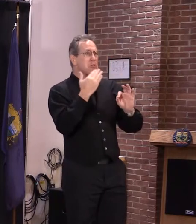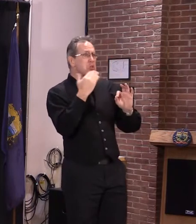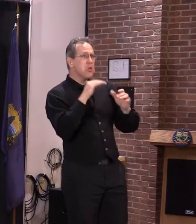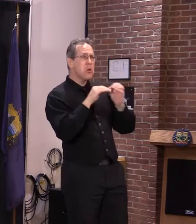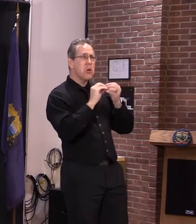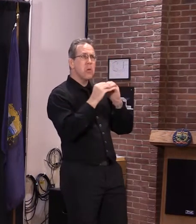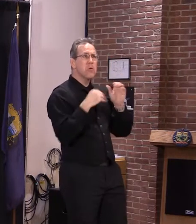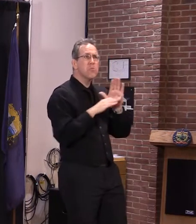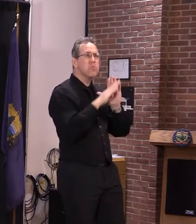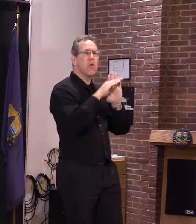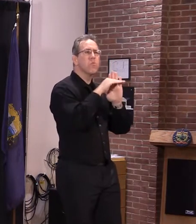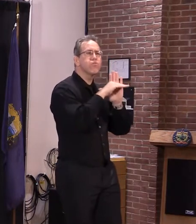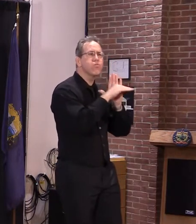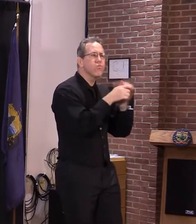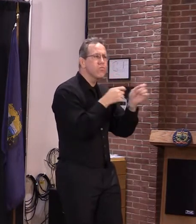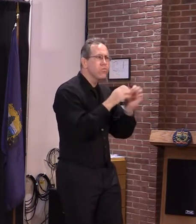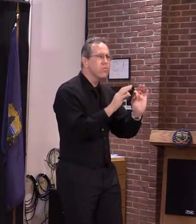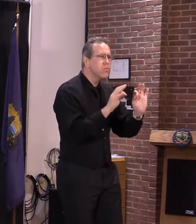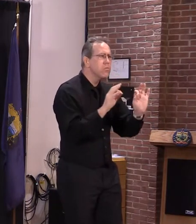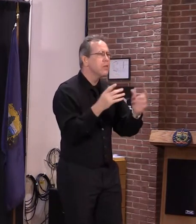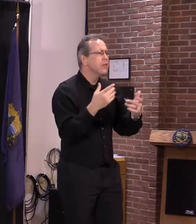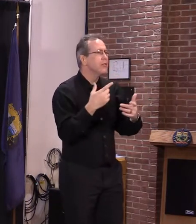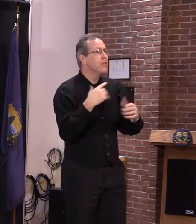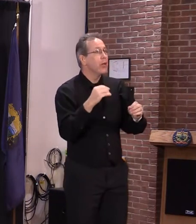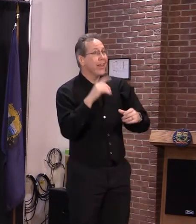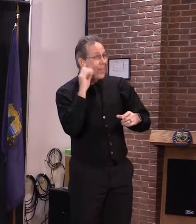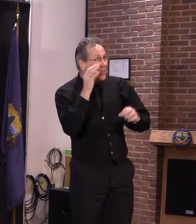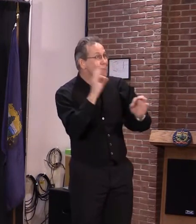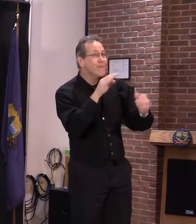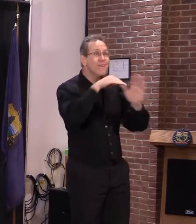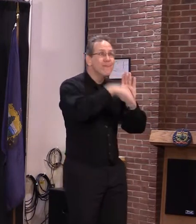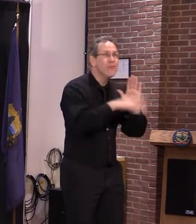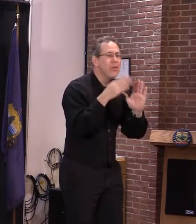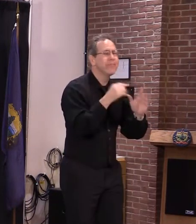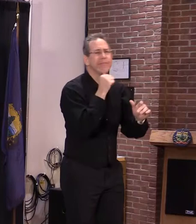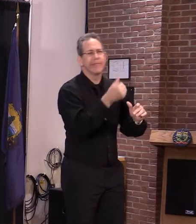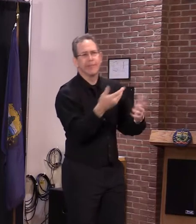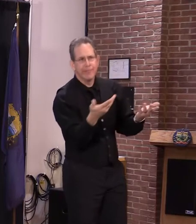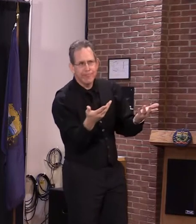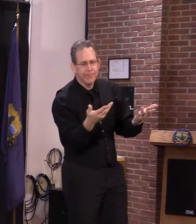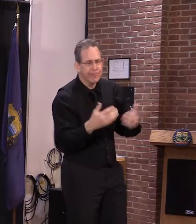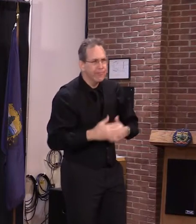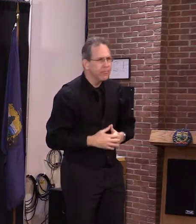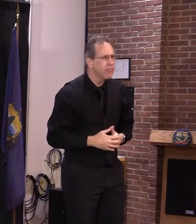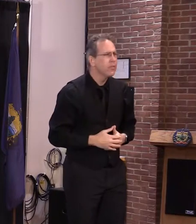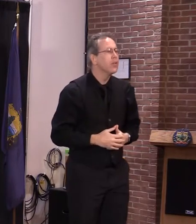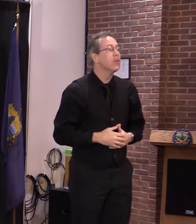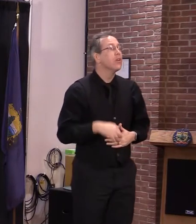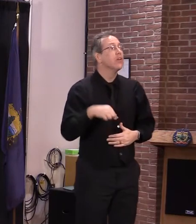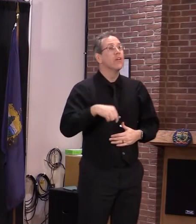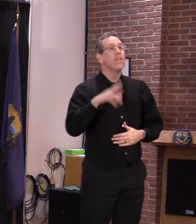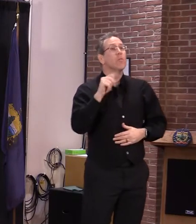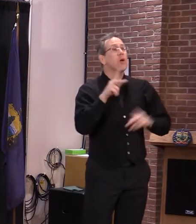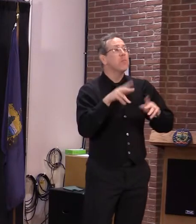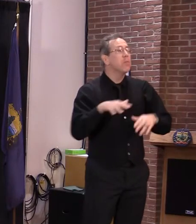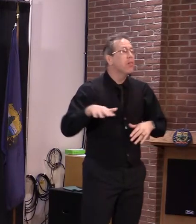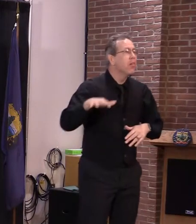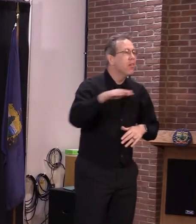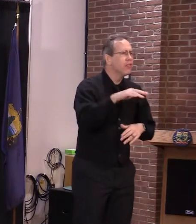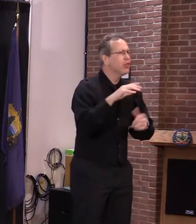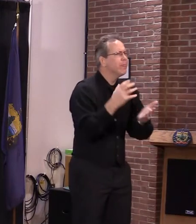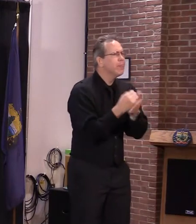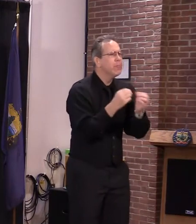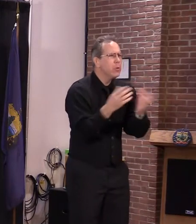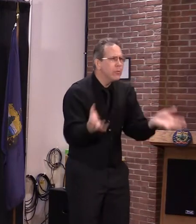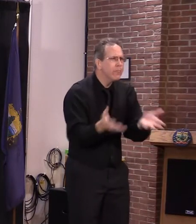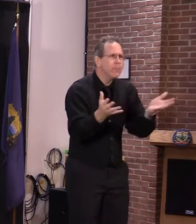are no guarantees. The good news is Vermonters continue to step up to get boosted, so they're up to date and it's making